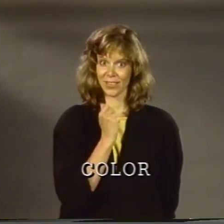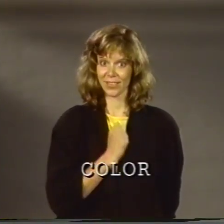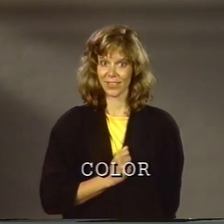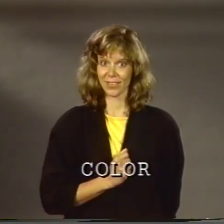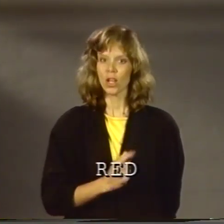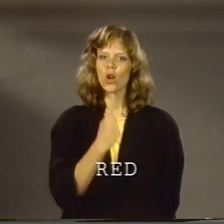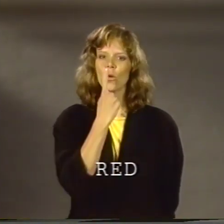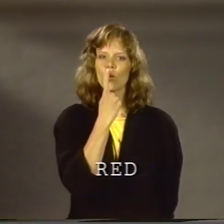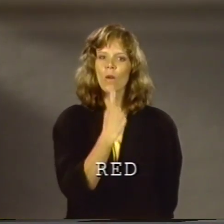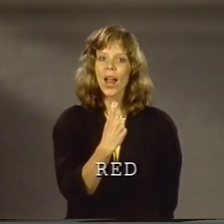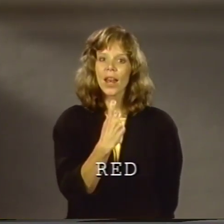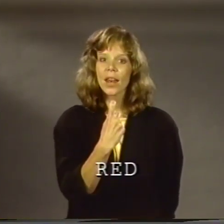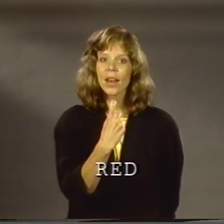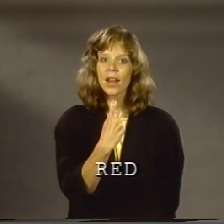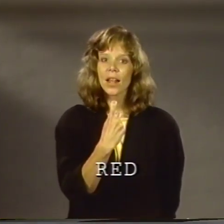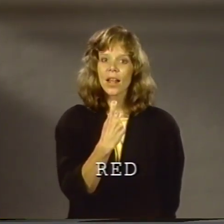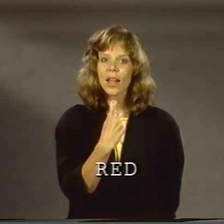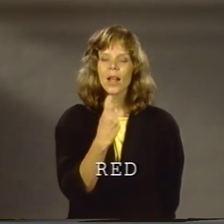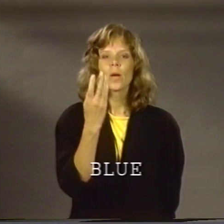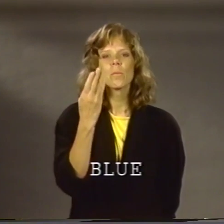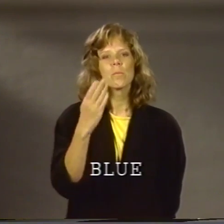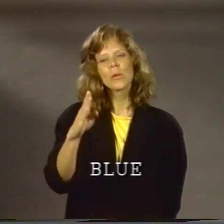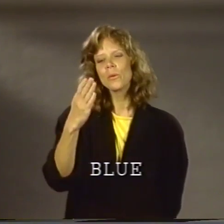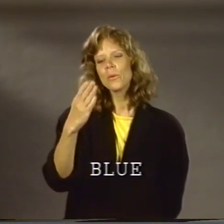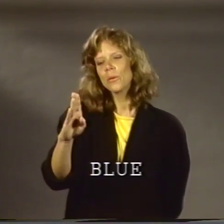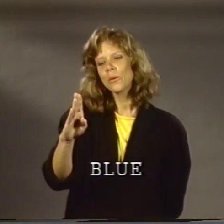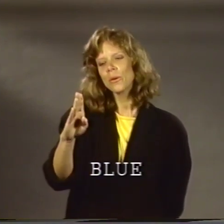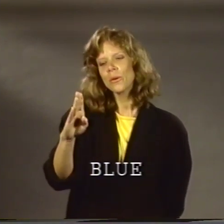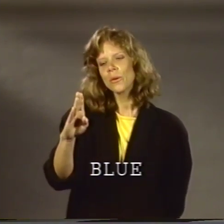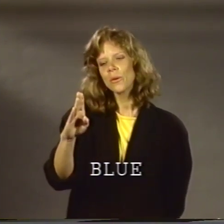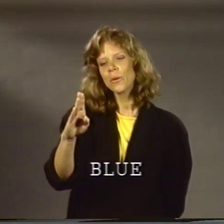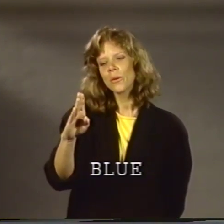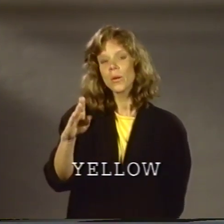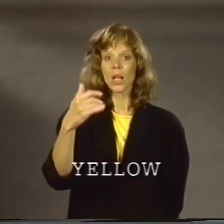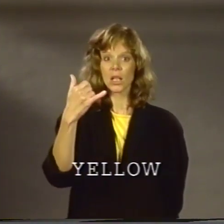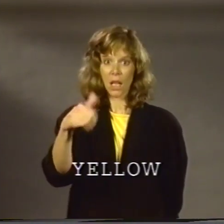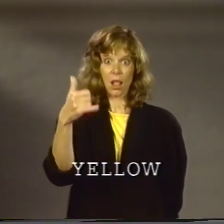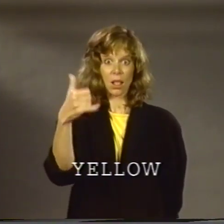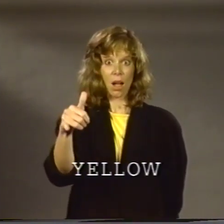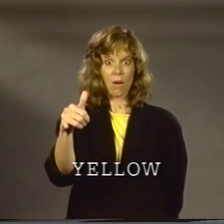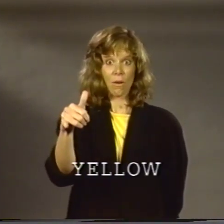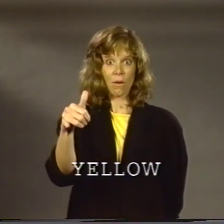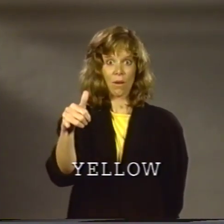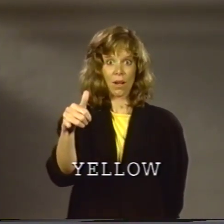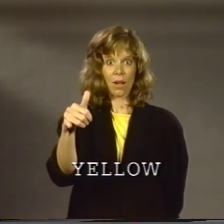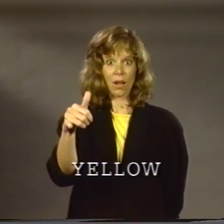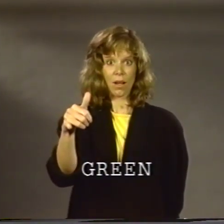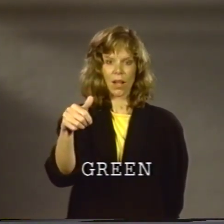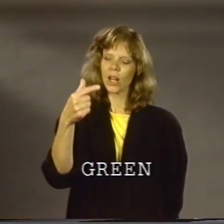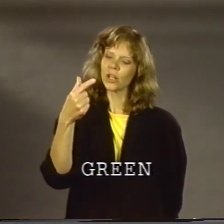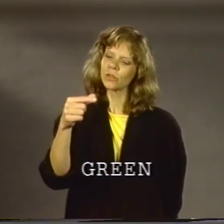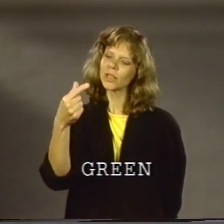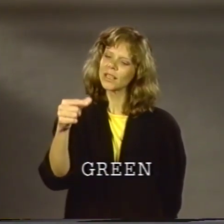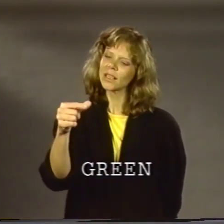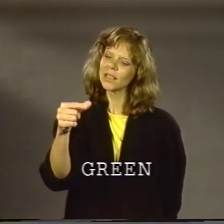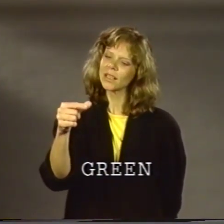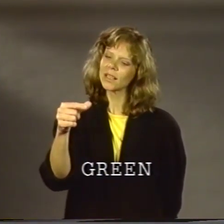Red, blue, yellow, green, purple,